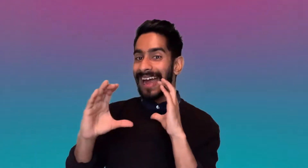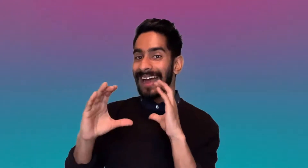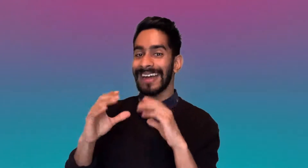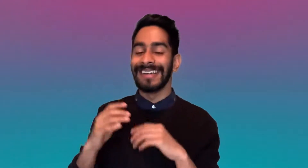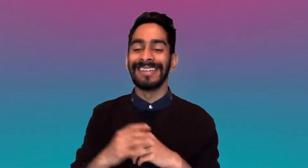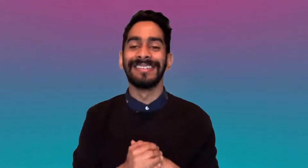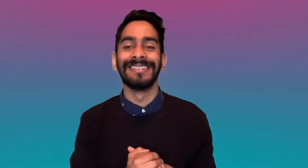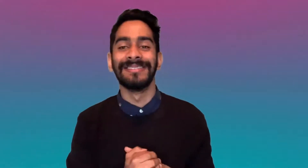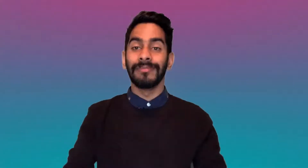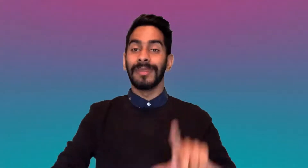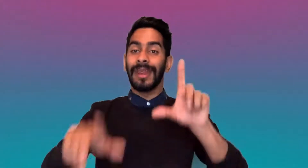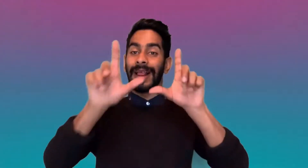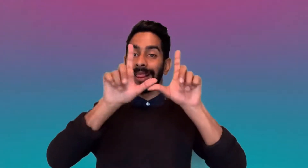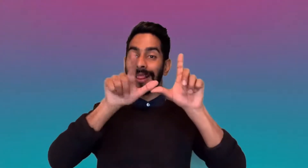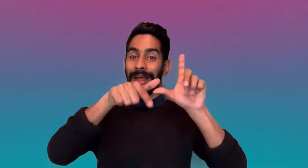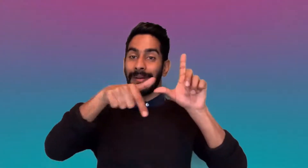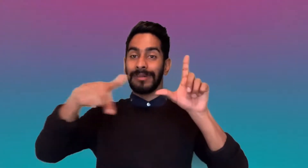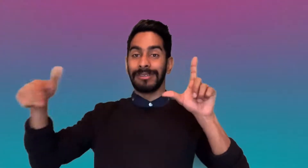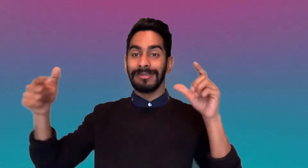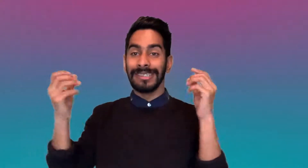learn some signs and communicate.